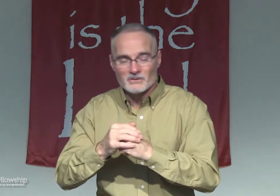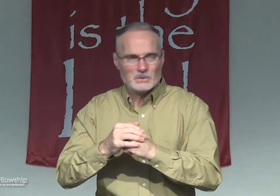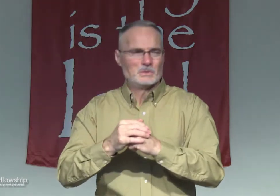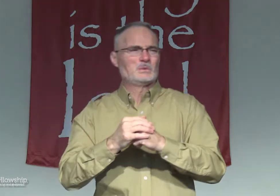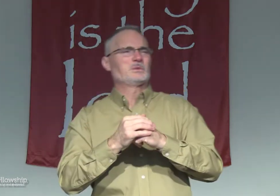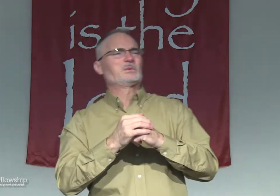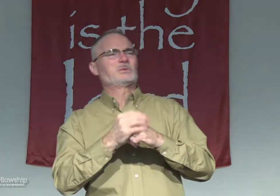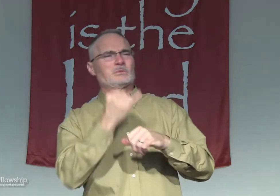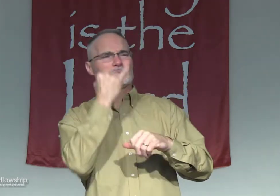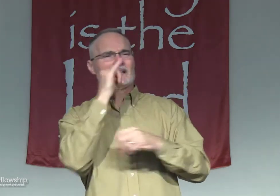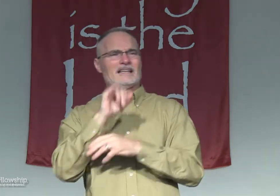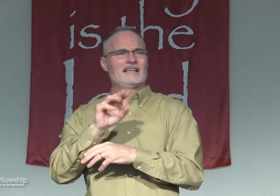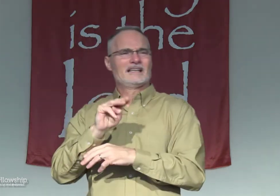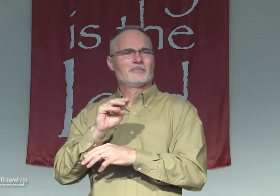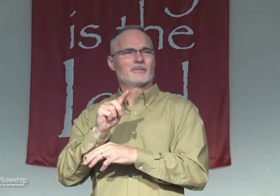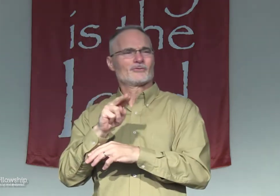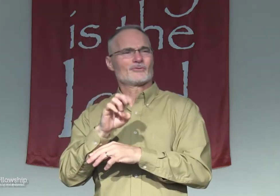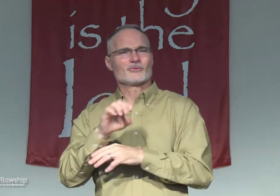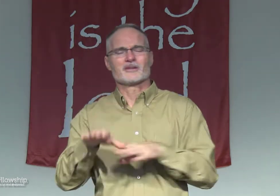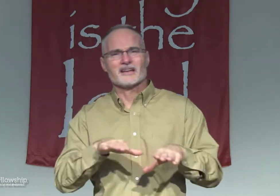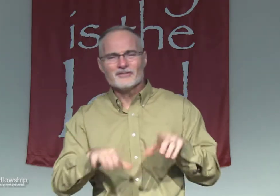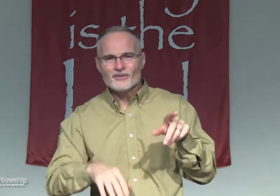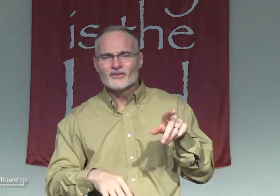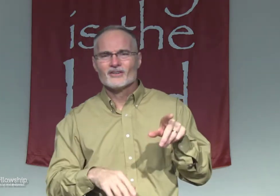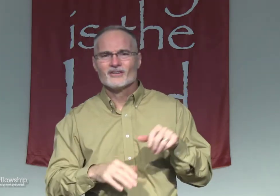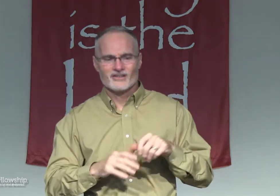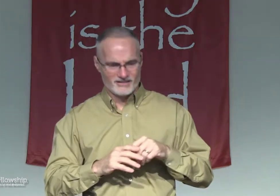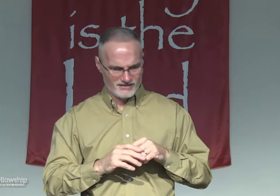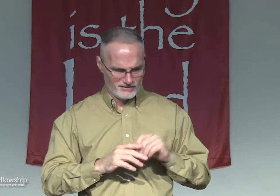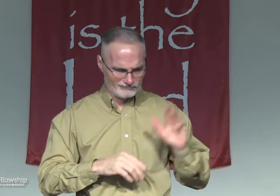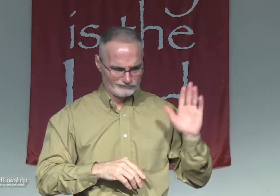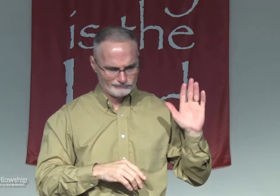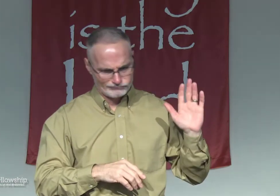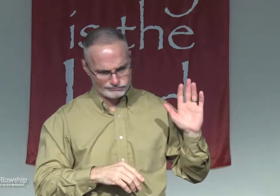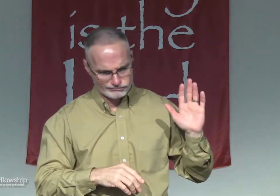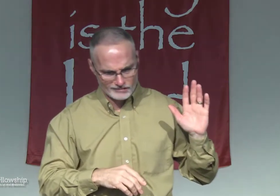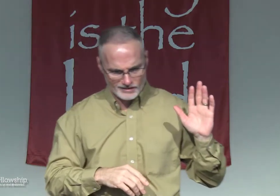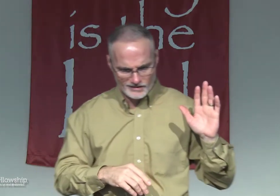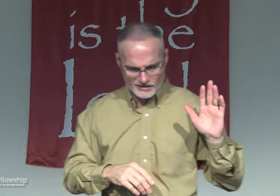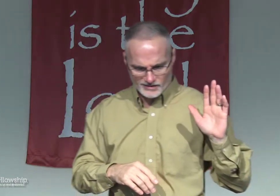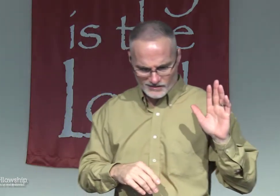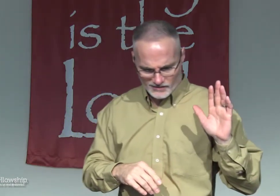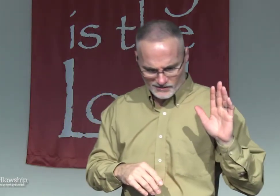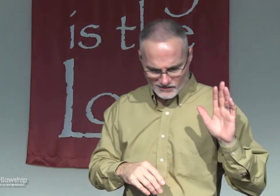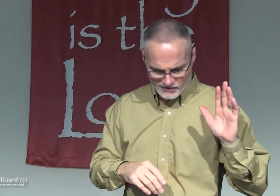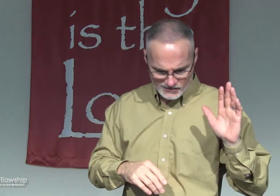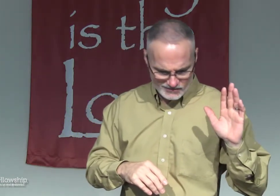there's a misunderstanding, when they have really immature behavior,